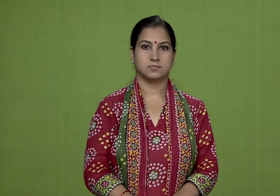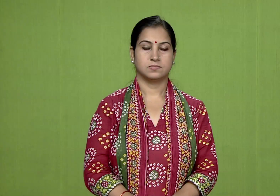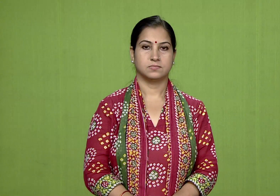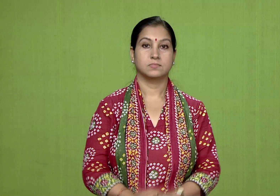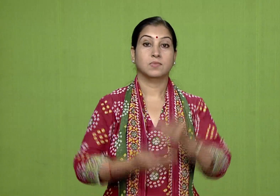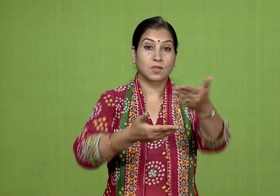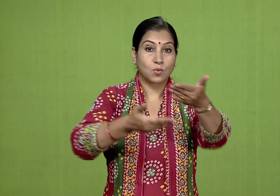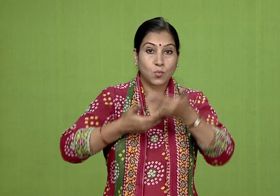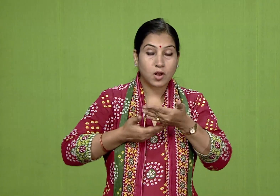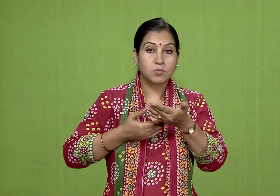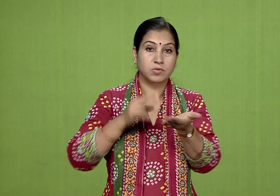Welcome to the NIOS studio.